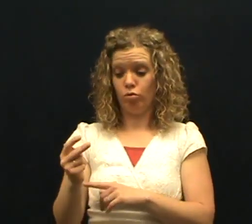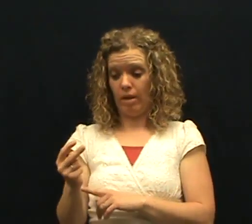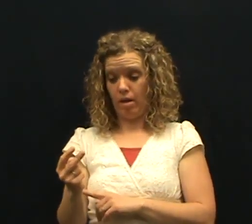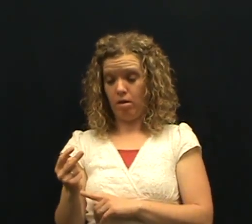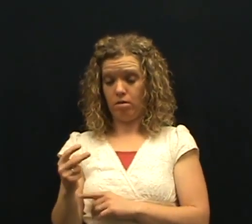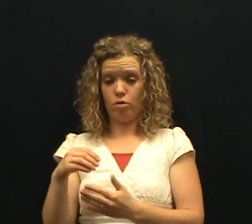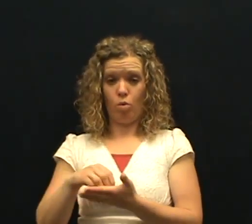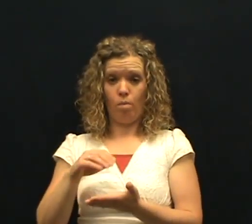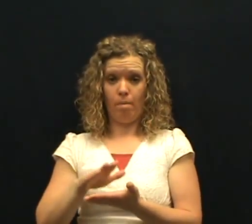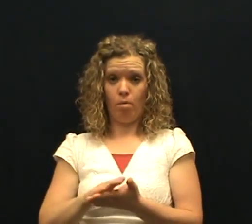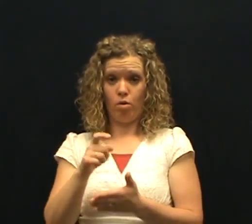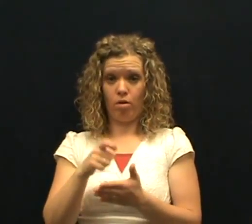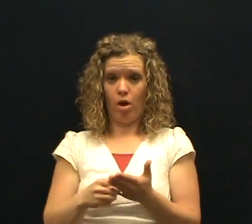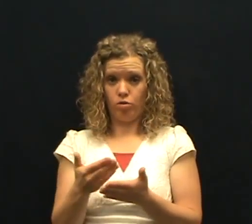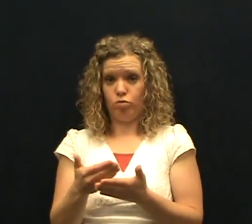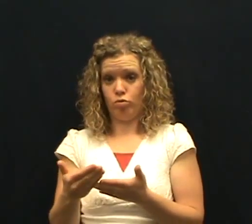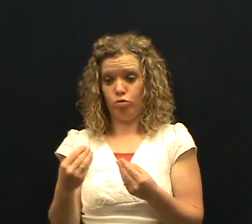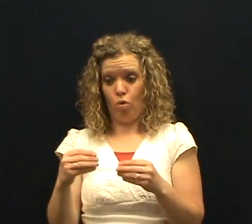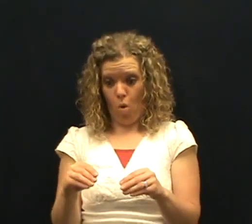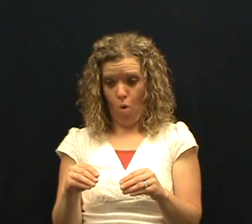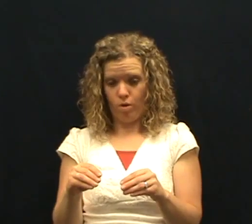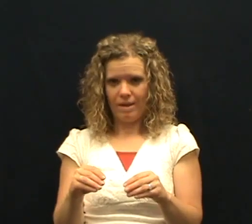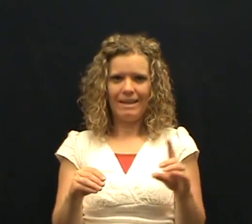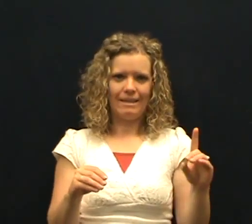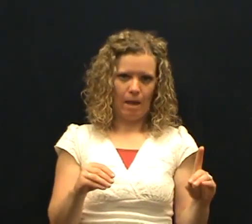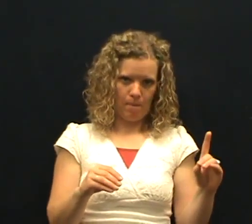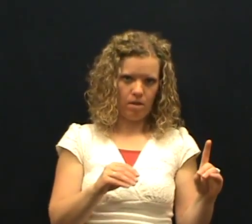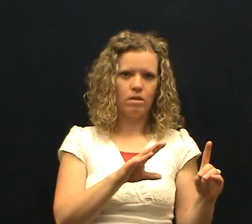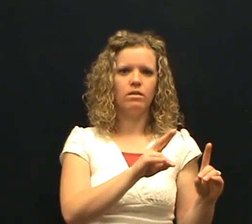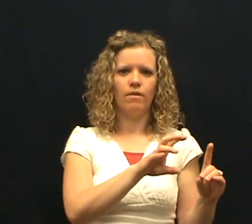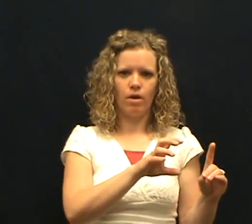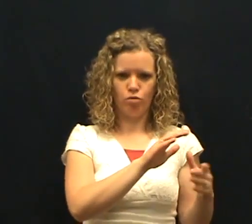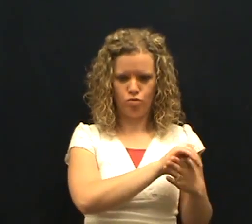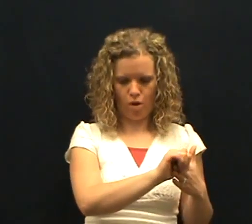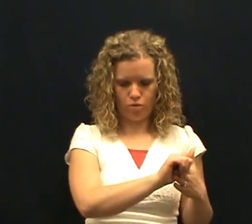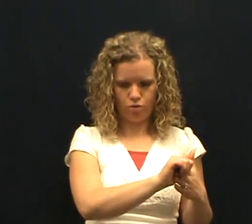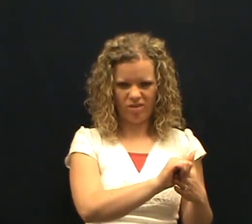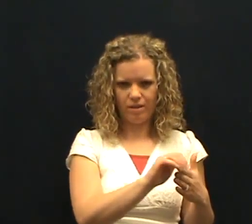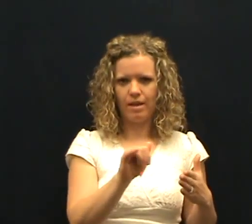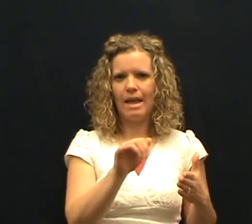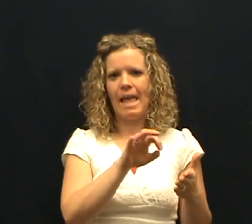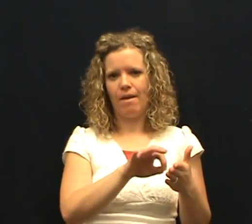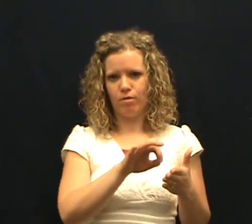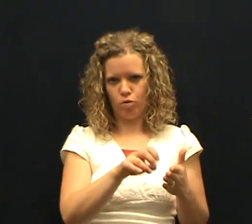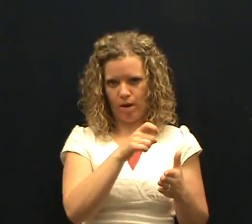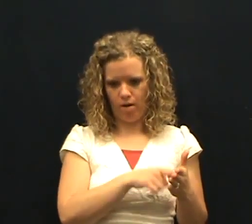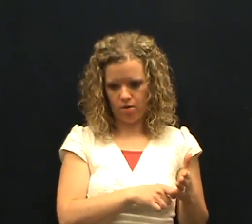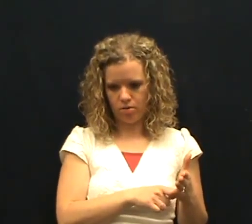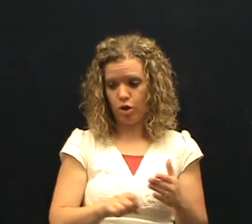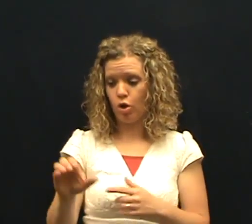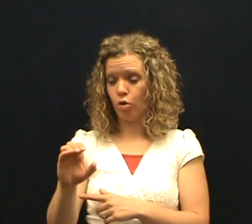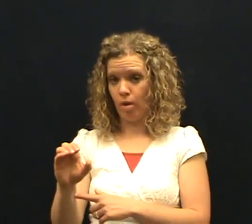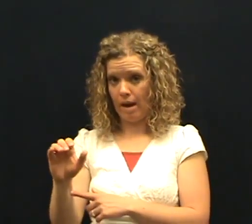of goods sold, debit for $700, the inventory cost. Credit inventory, reducing that